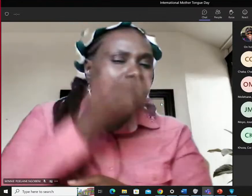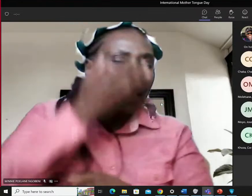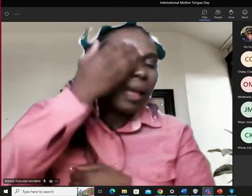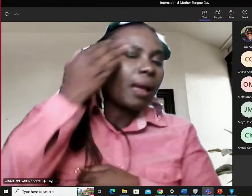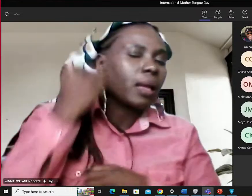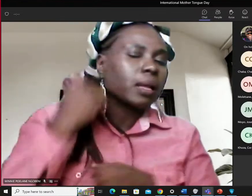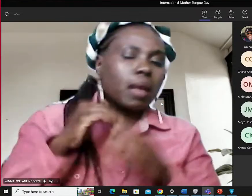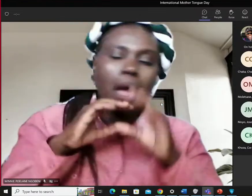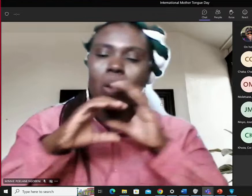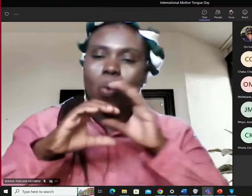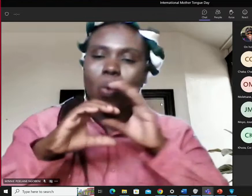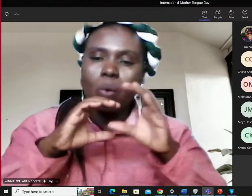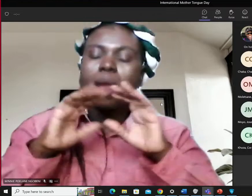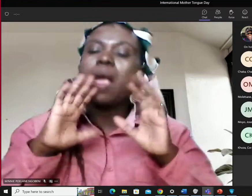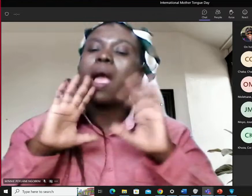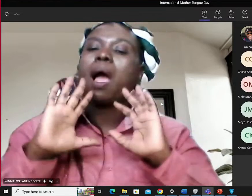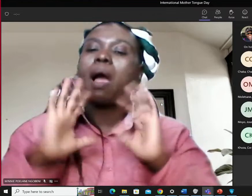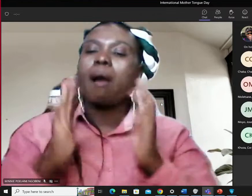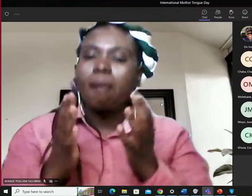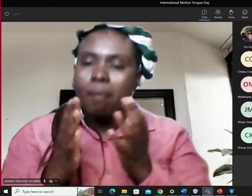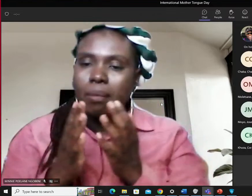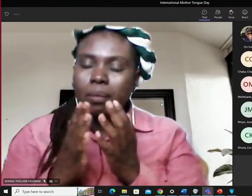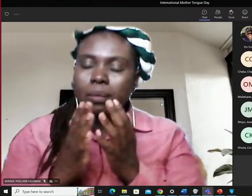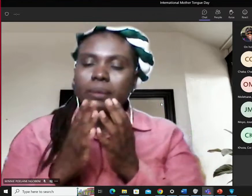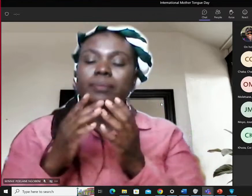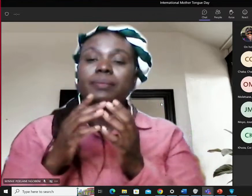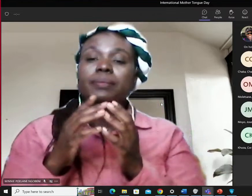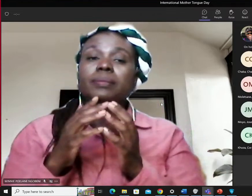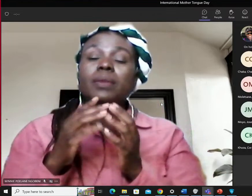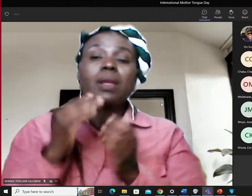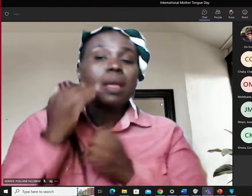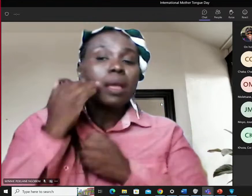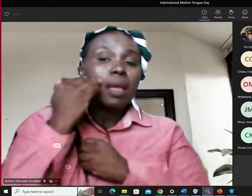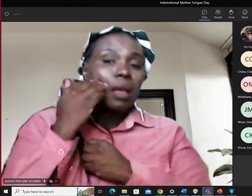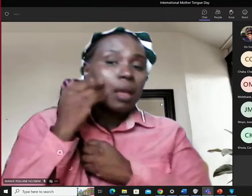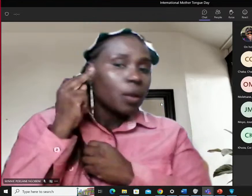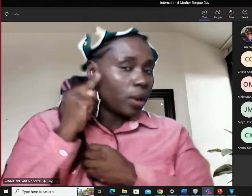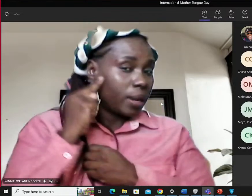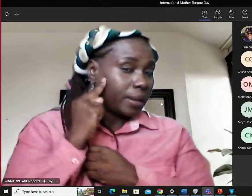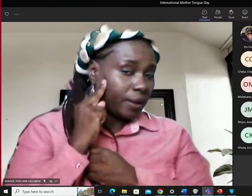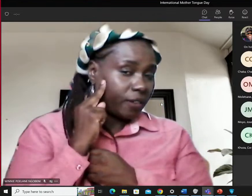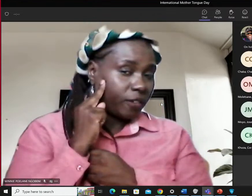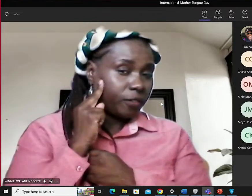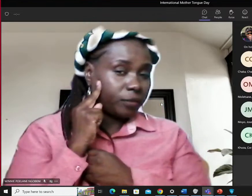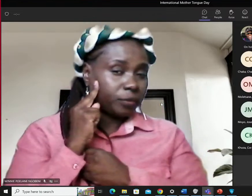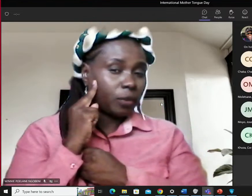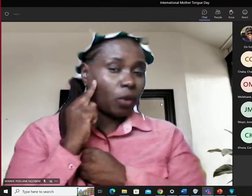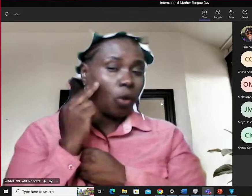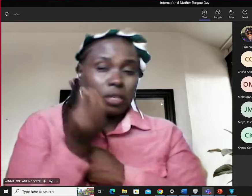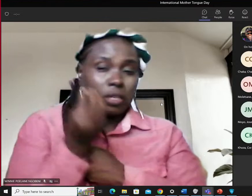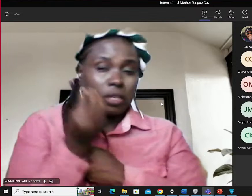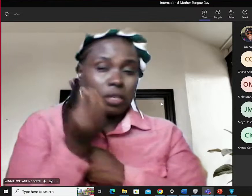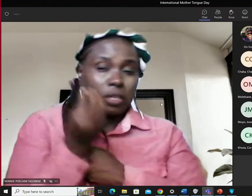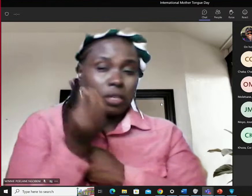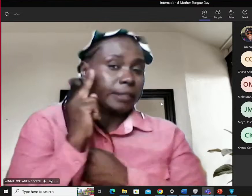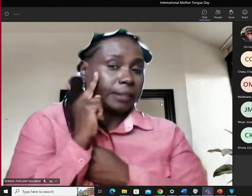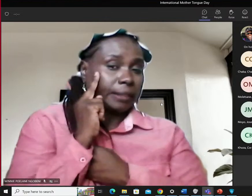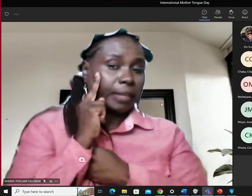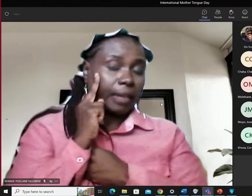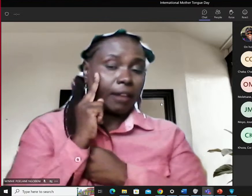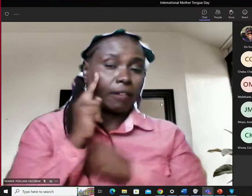And I tell you, if you are deaf, if a child is deaf, They are not like me, who have